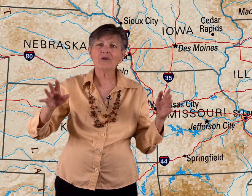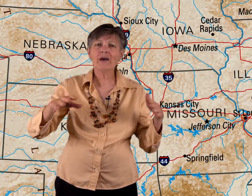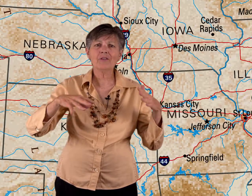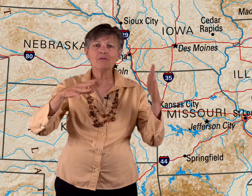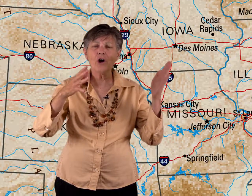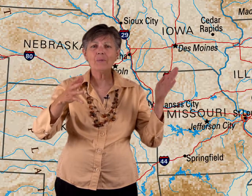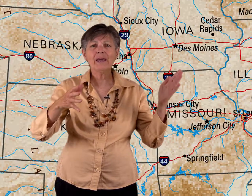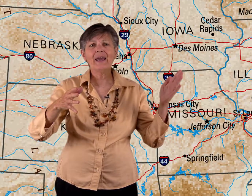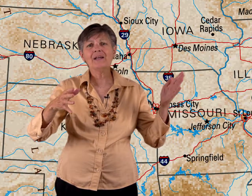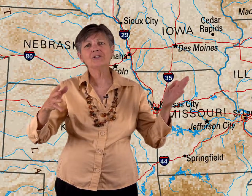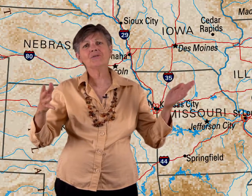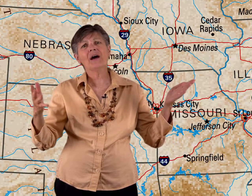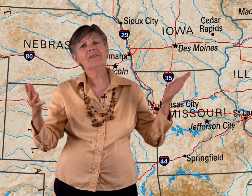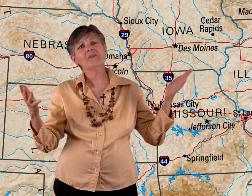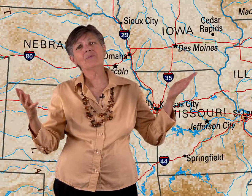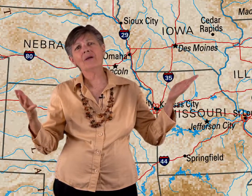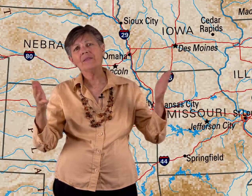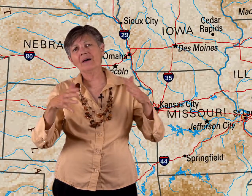got the farmlands, you've got the